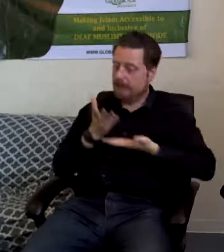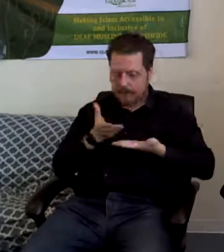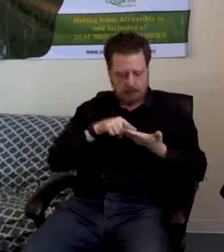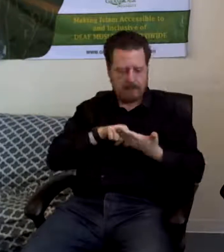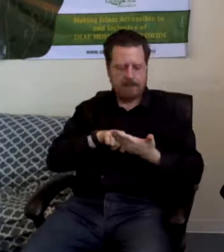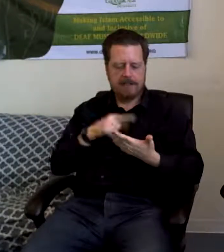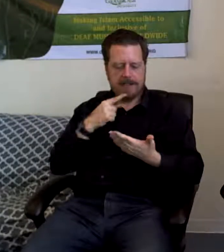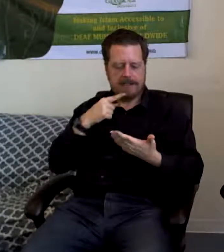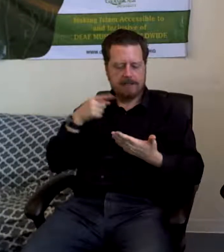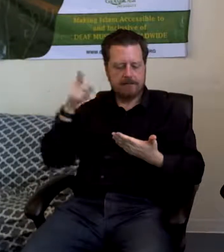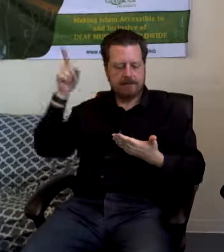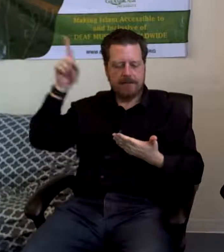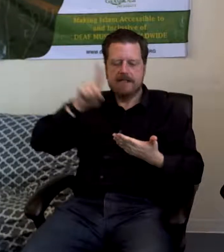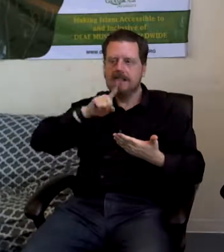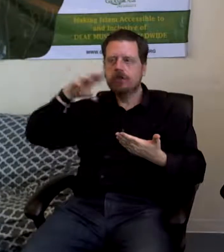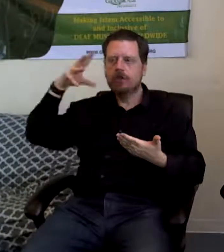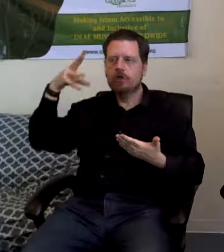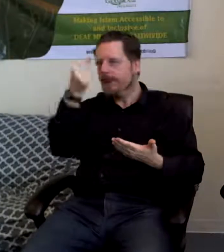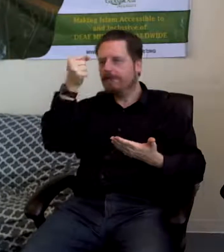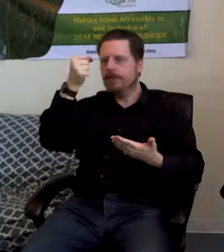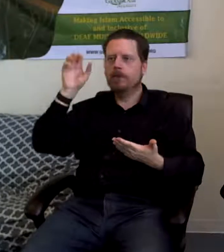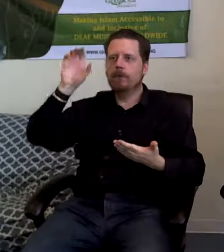is swift in account.